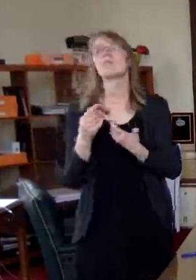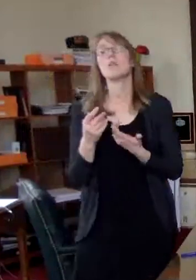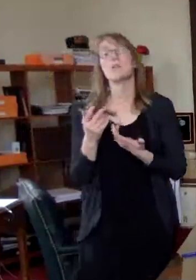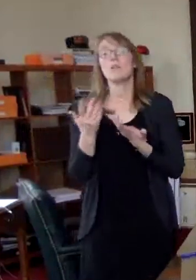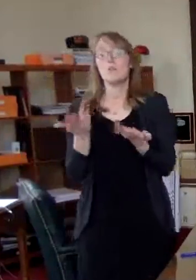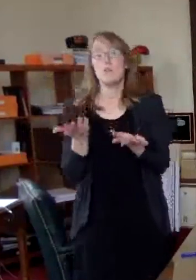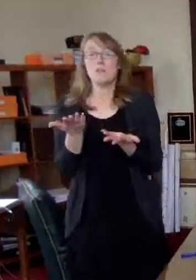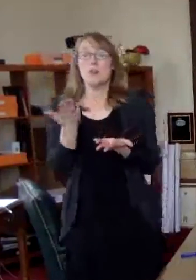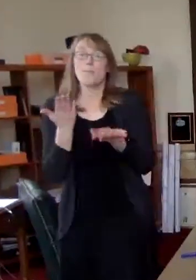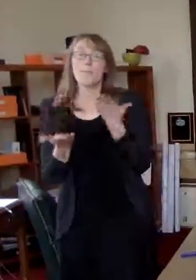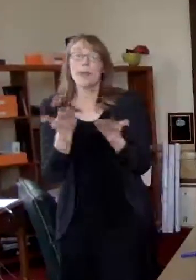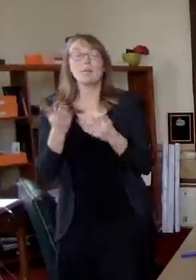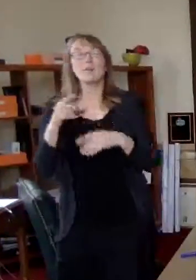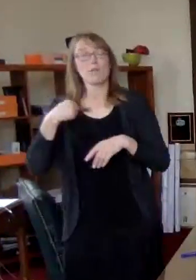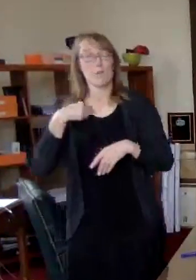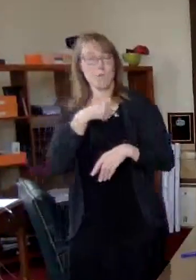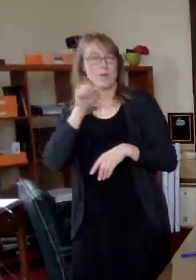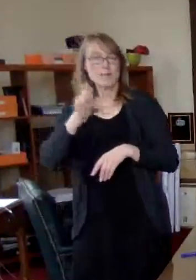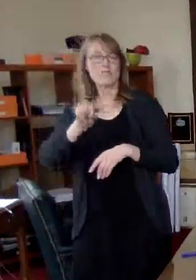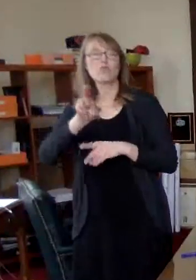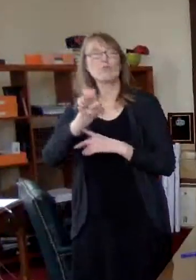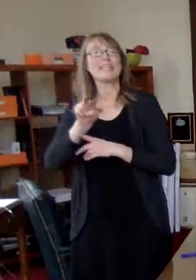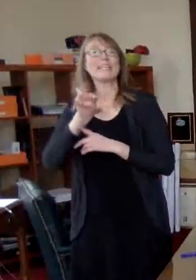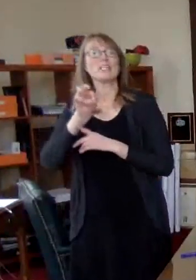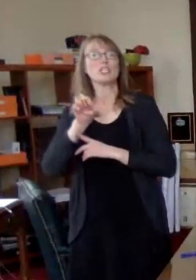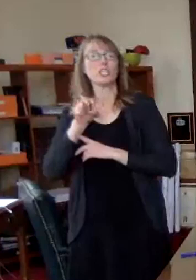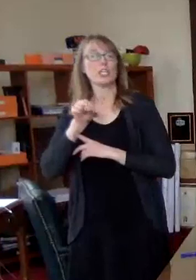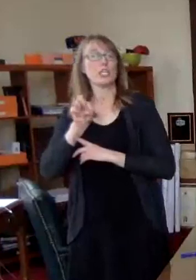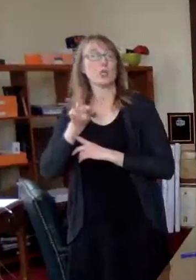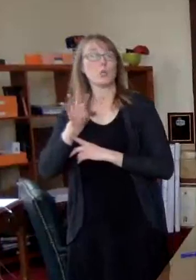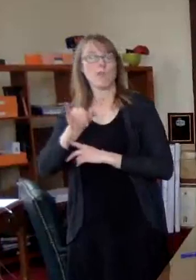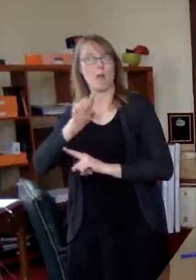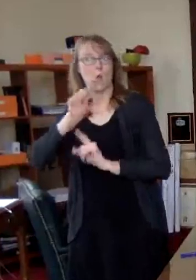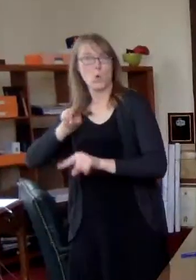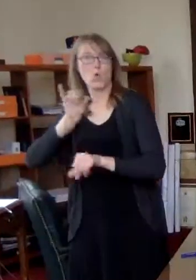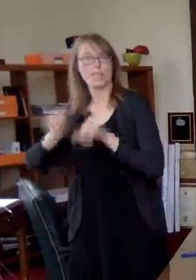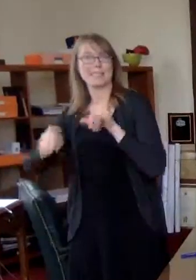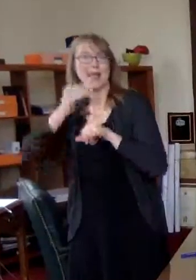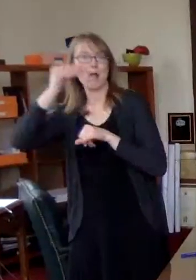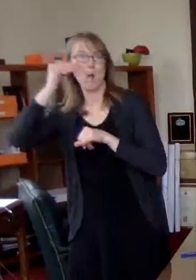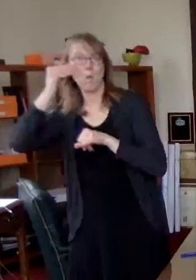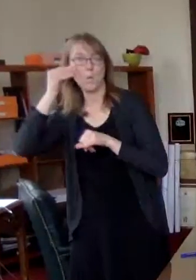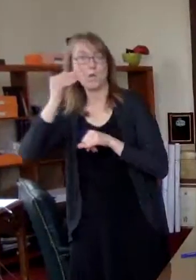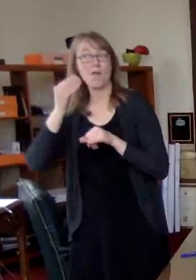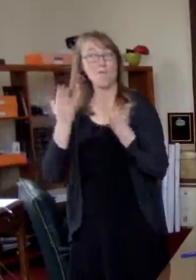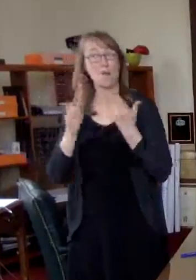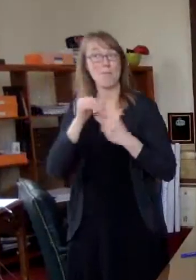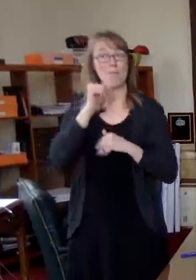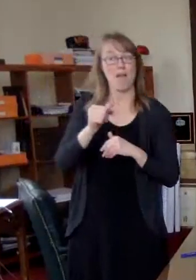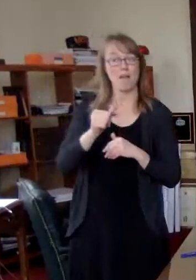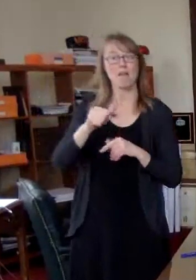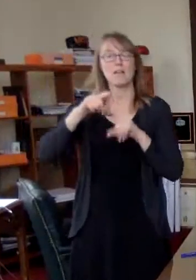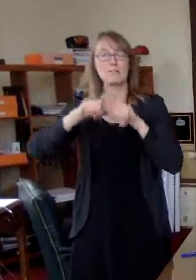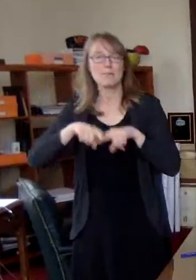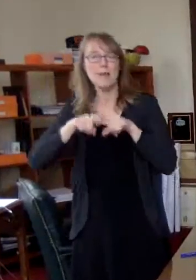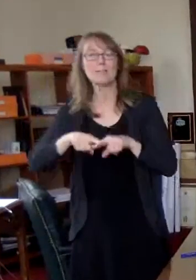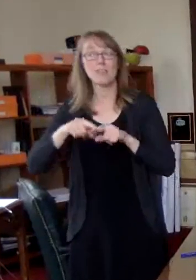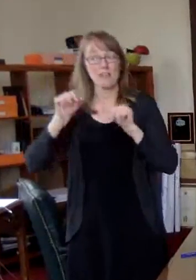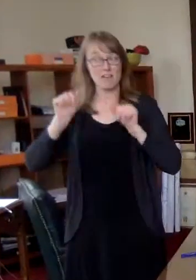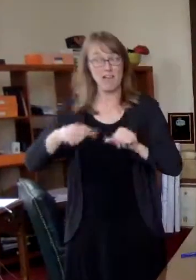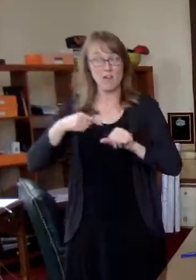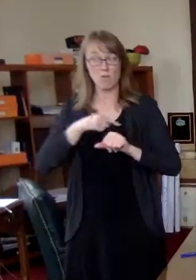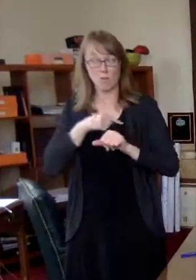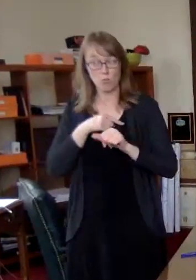to be renewed, but renewal is on the table. Do you think the state needs to consider following the actions that you and